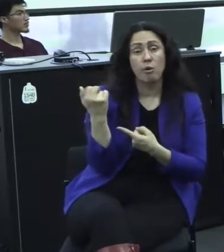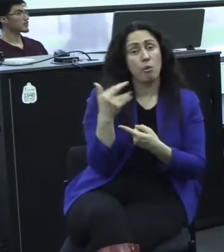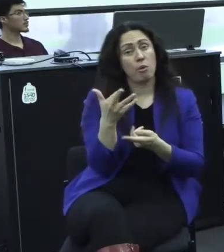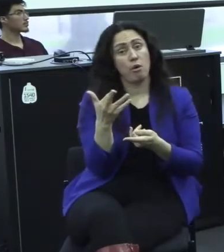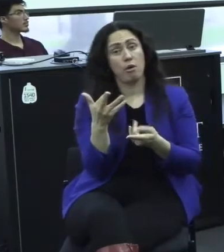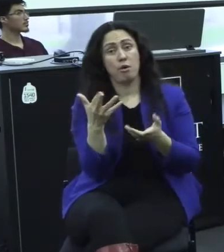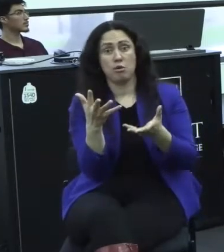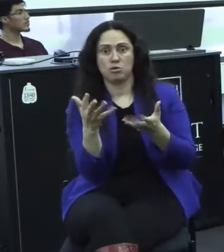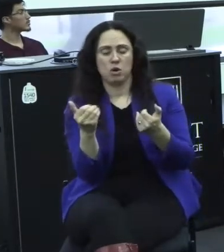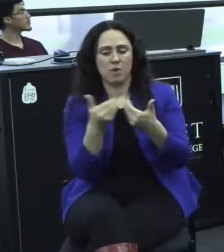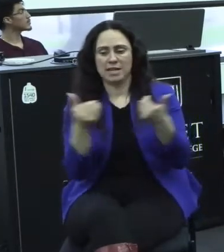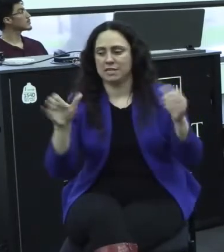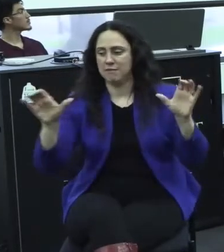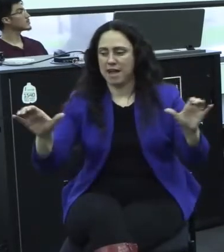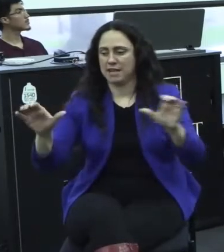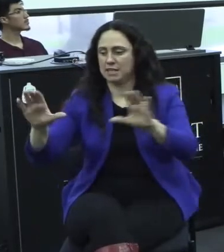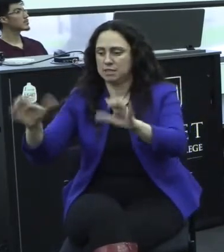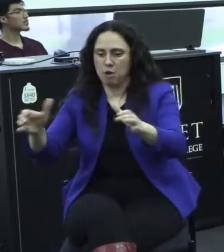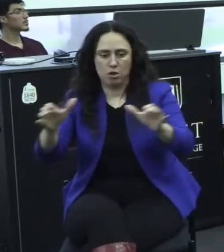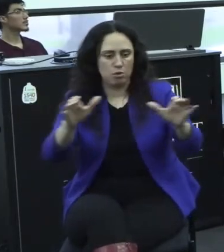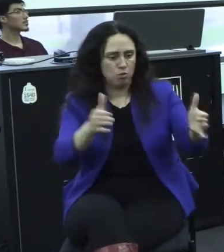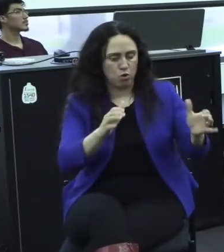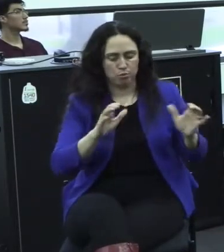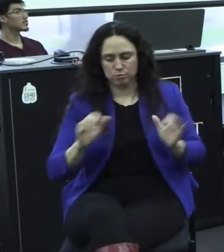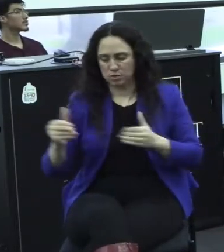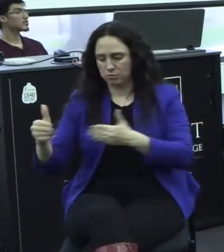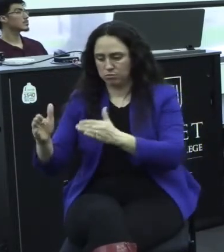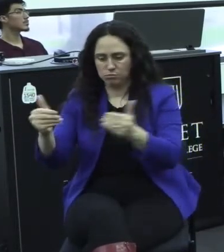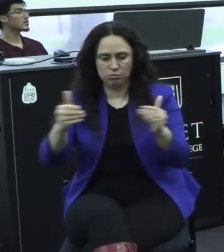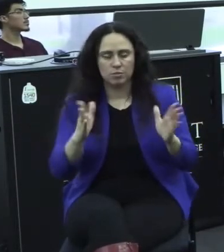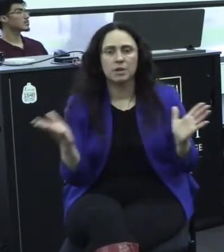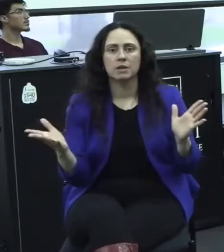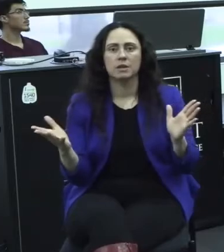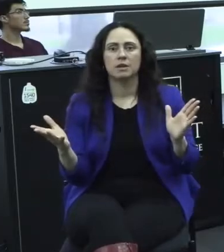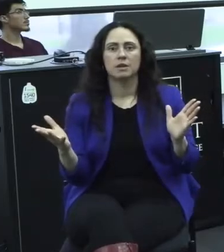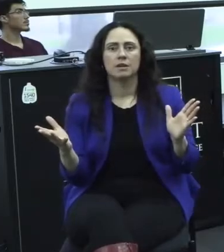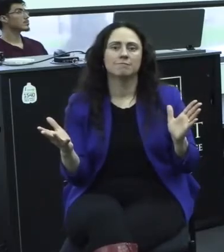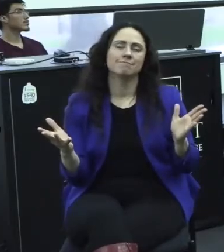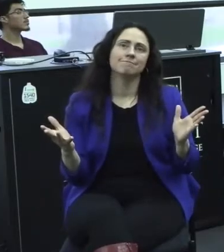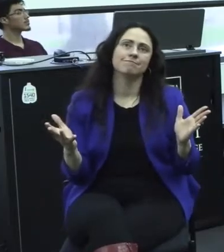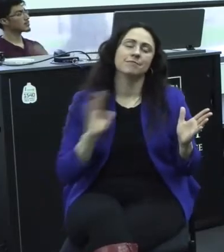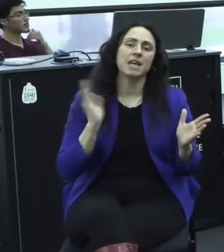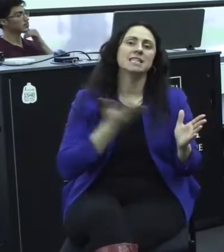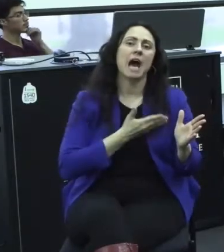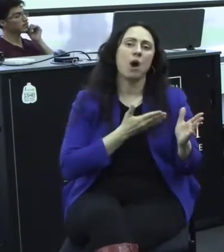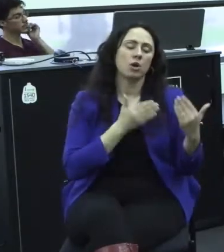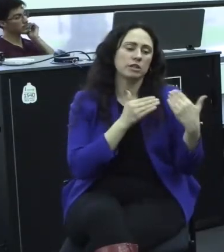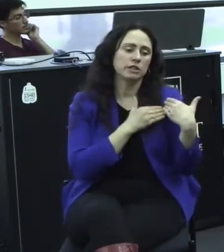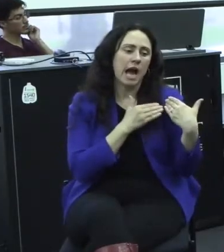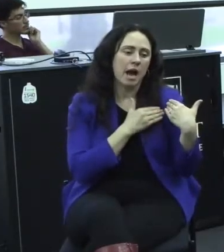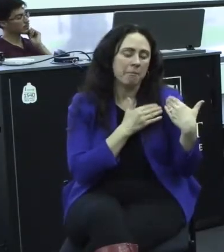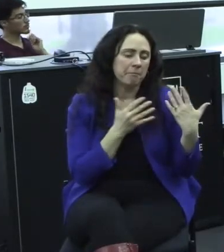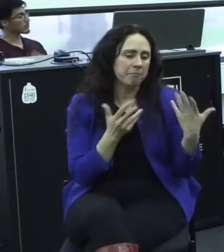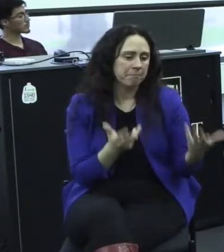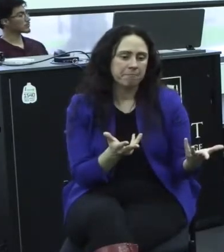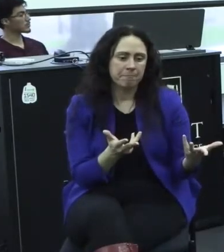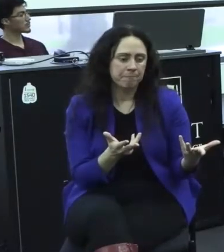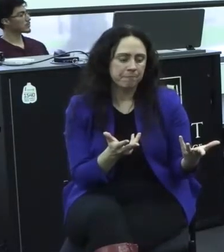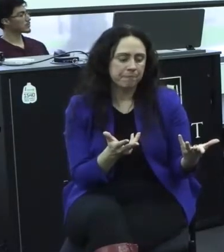we want it divided into smaller rooms? And you know, it's our job to